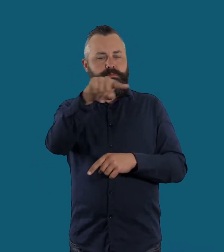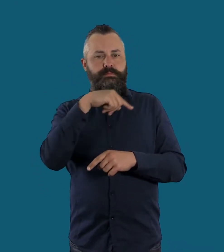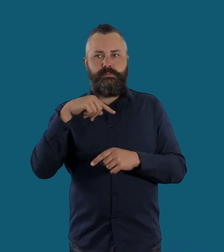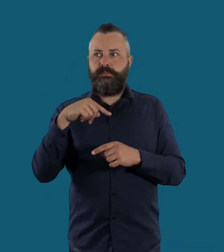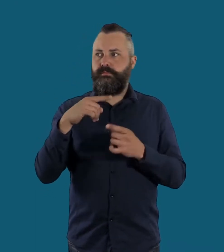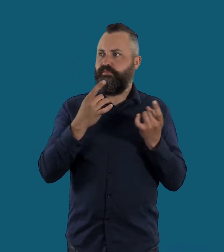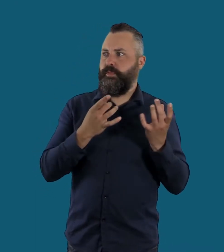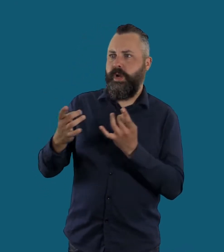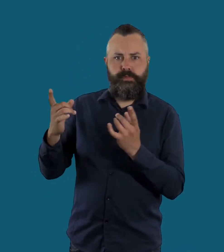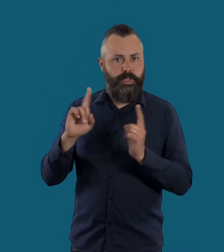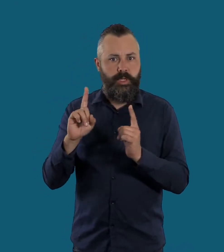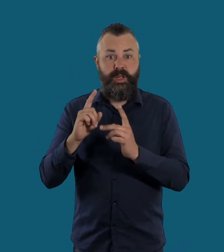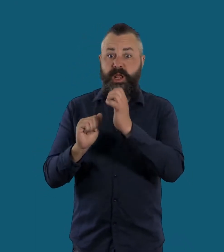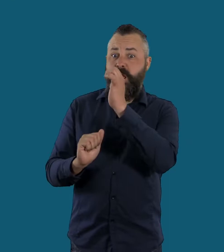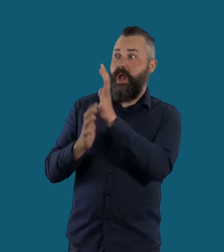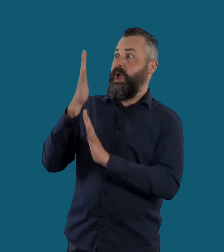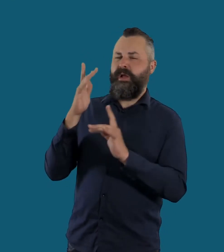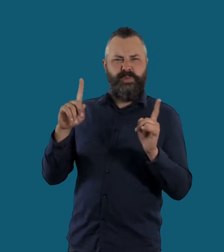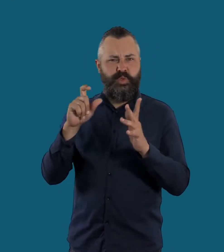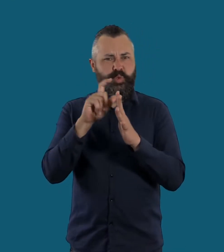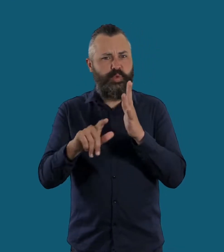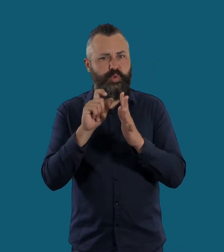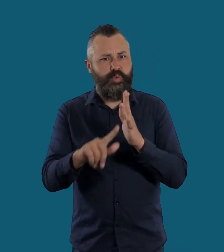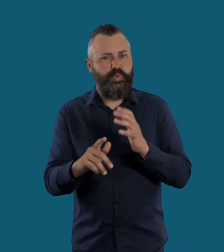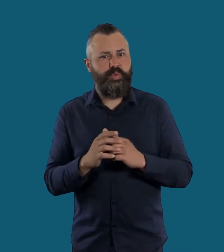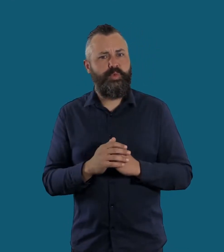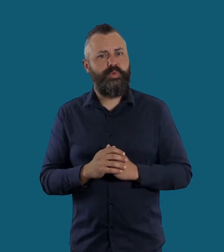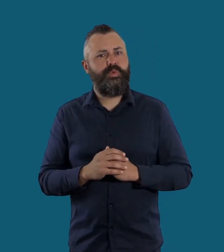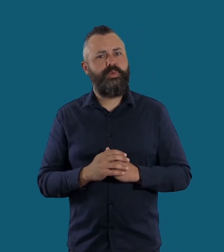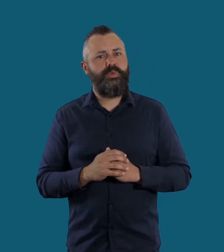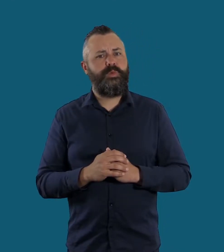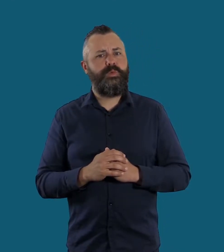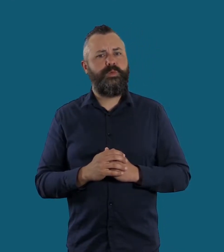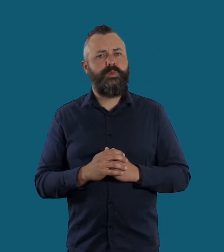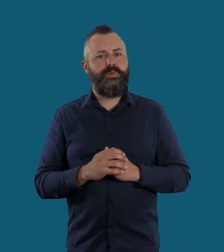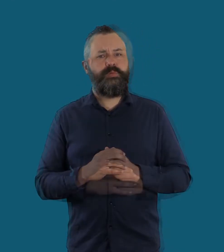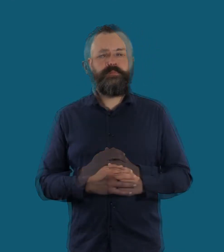I'll explain some basic actions that community members can take to prepare for bushfires.